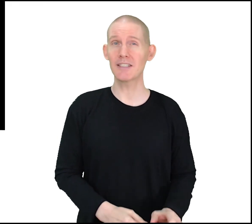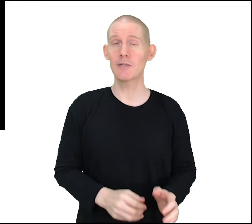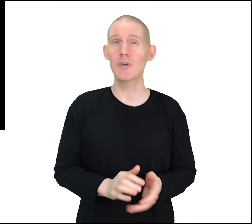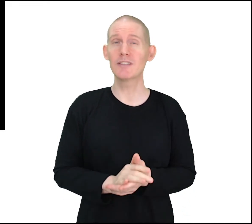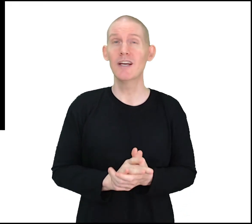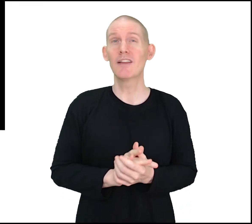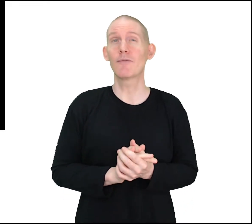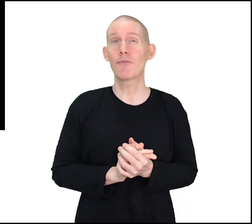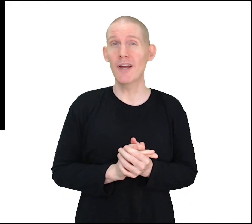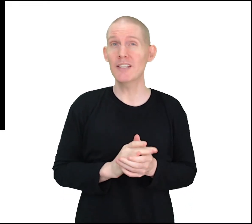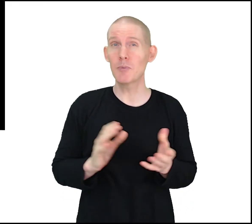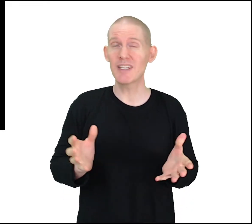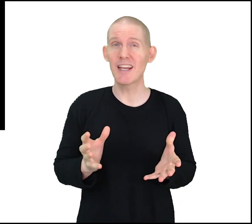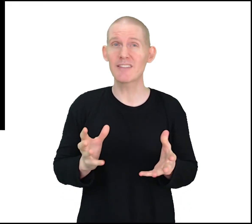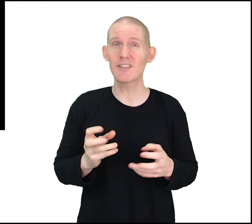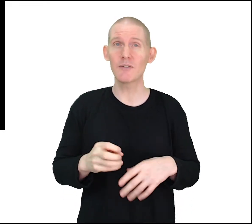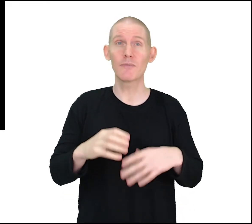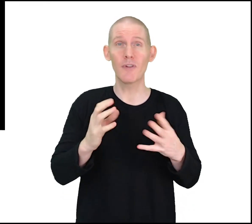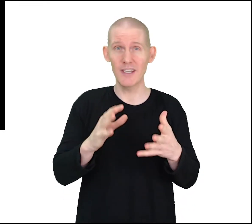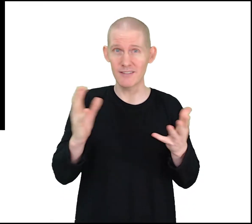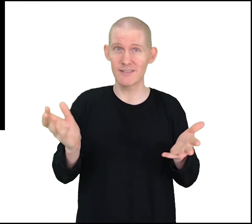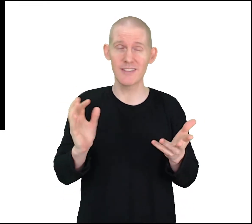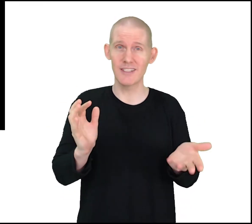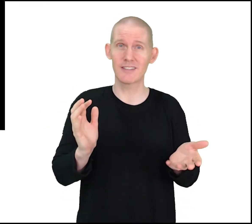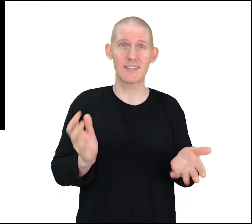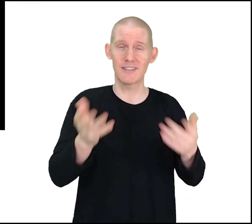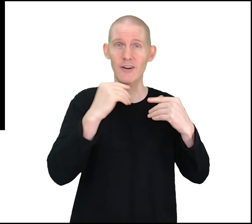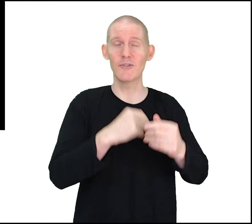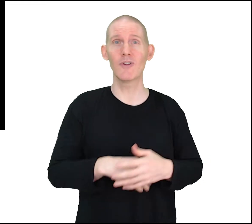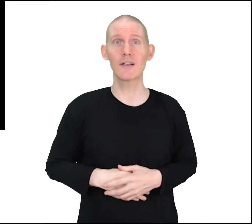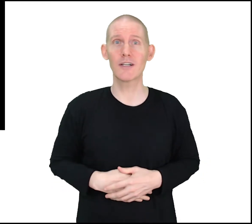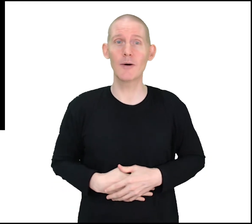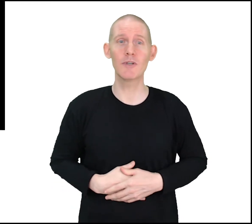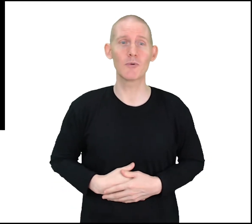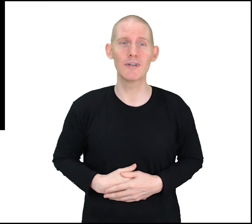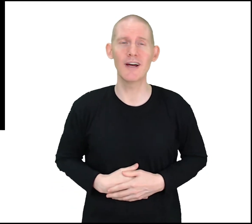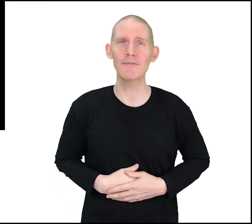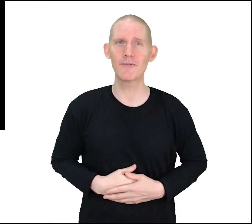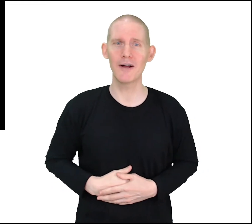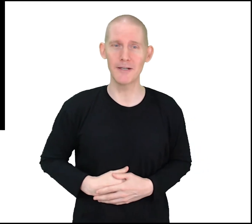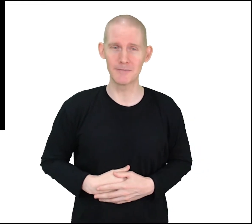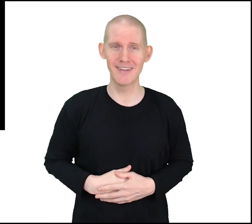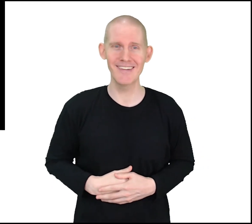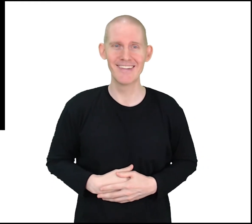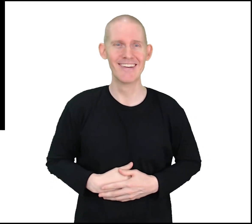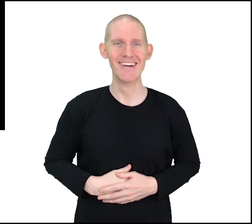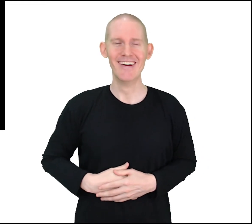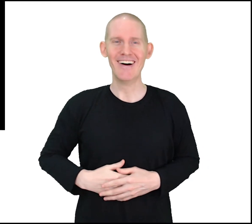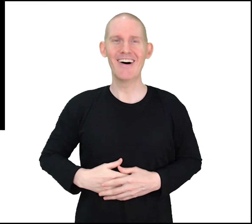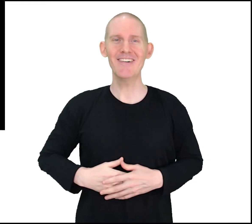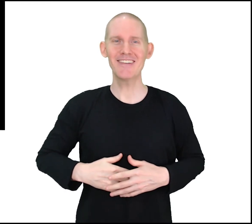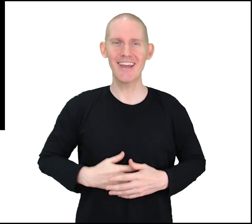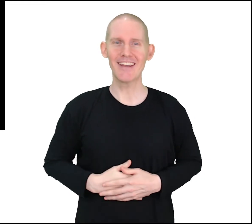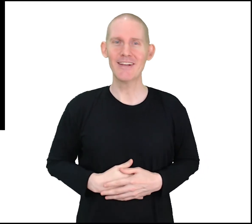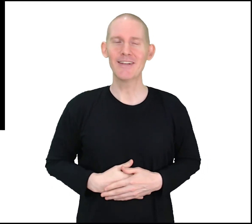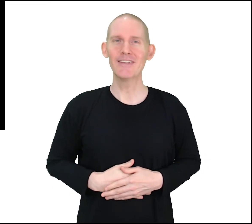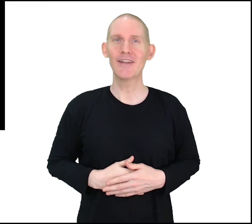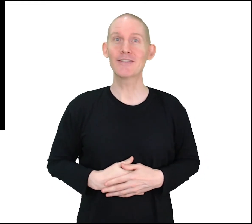means the flight has been canceled, flight is, no longer coming, we're not flying. Okay, let's sign